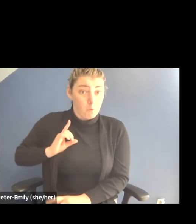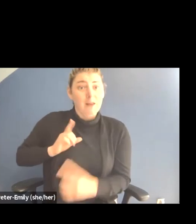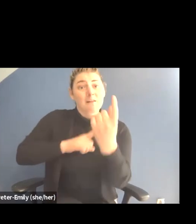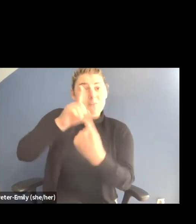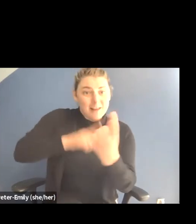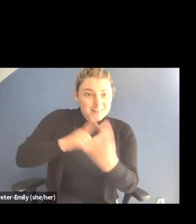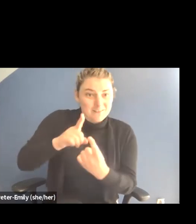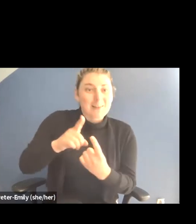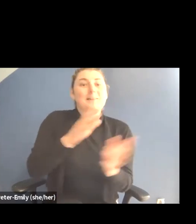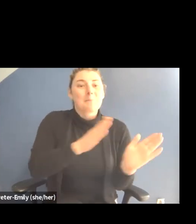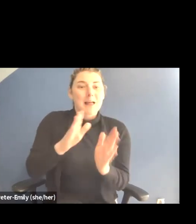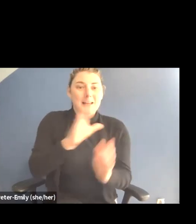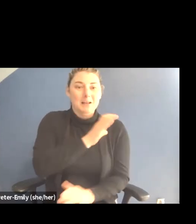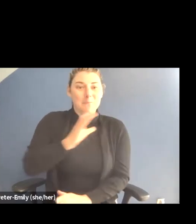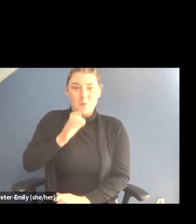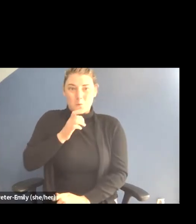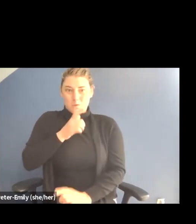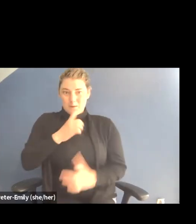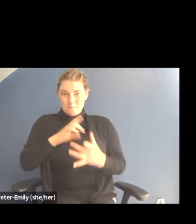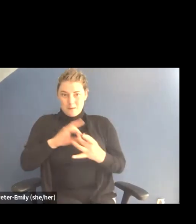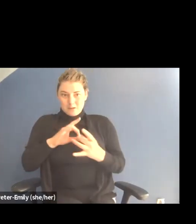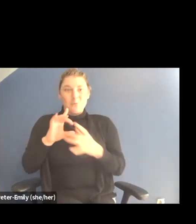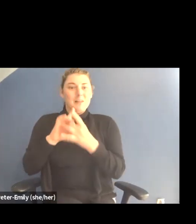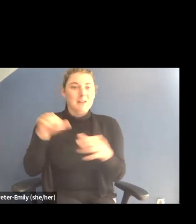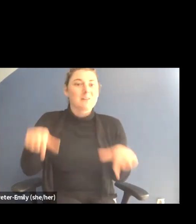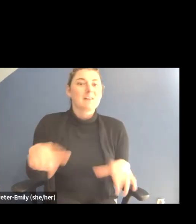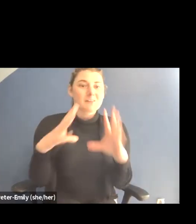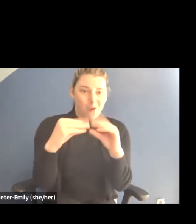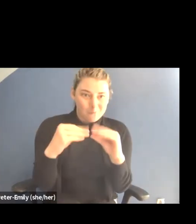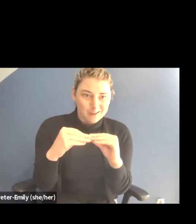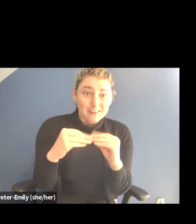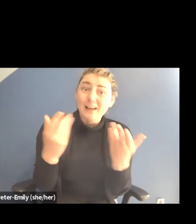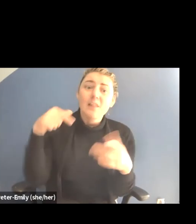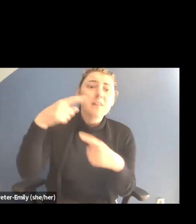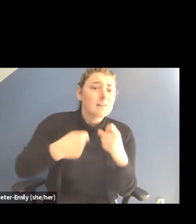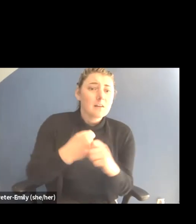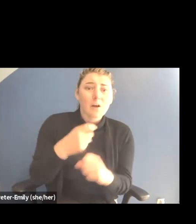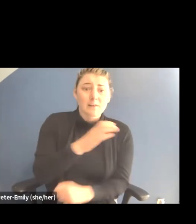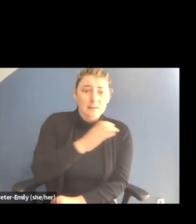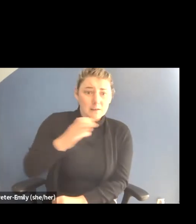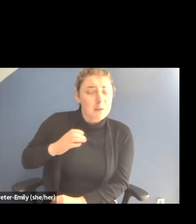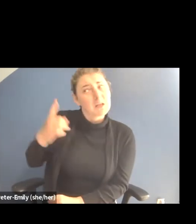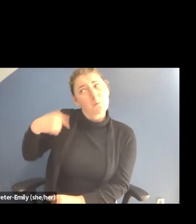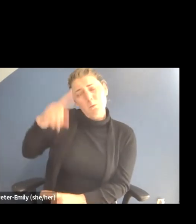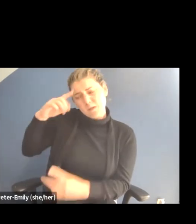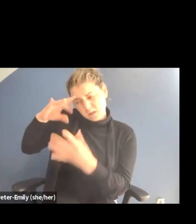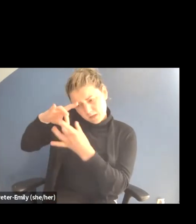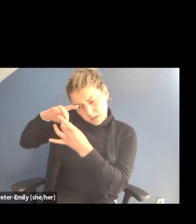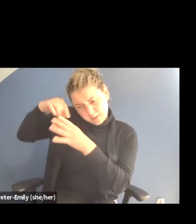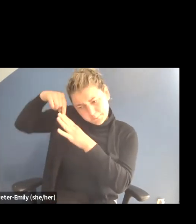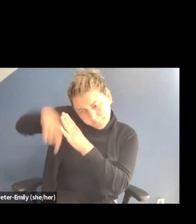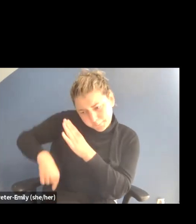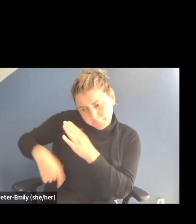that Kimberly mentioned on the 2022 conference. This year, as the committee, we were thinking deeply and